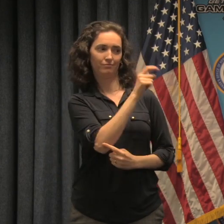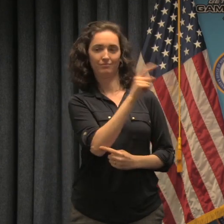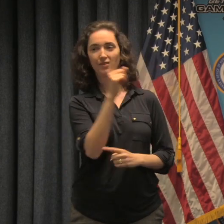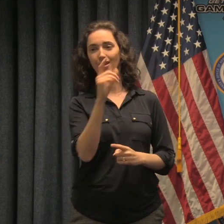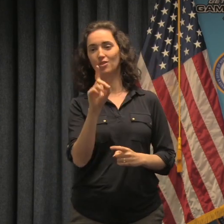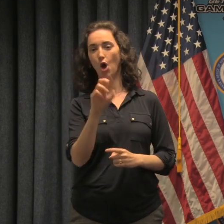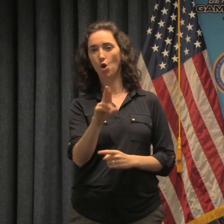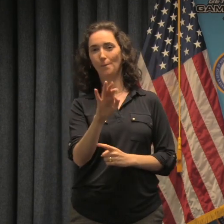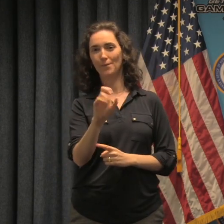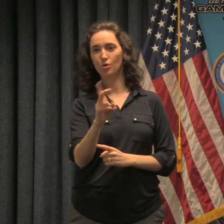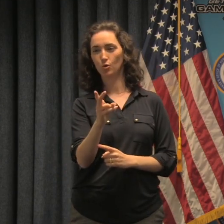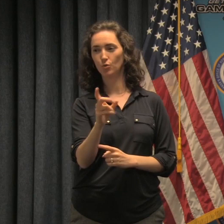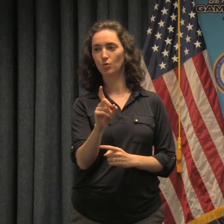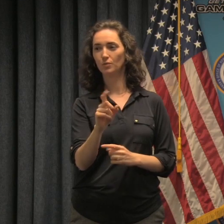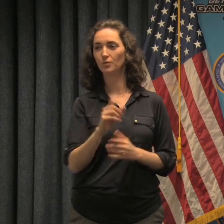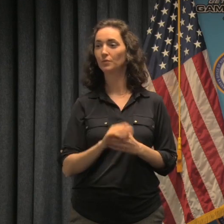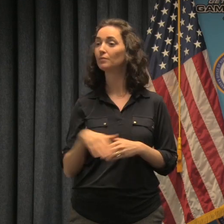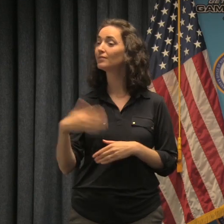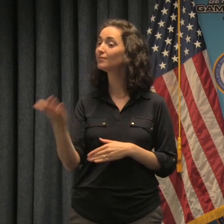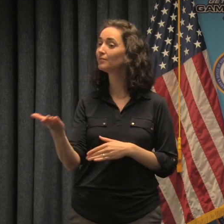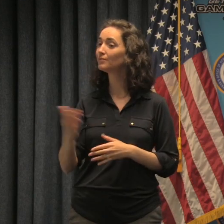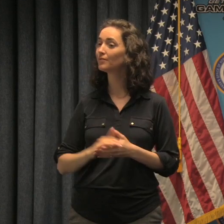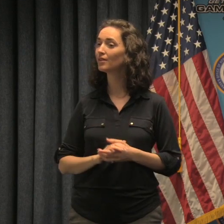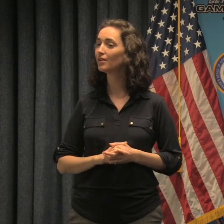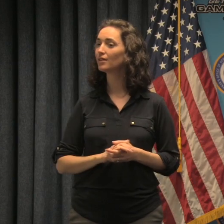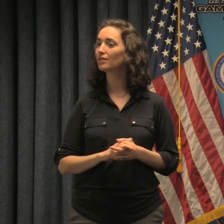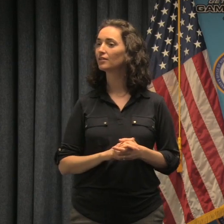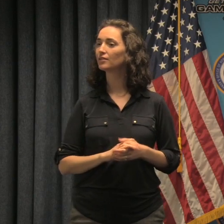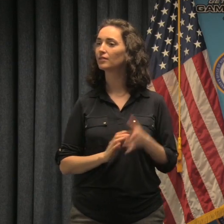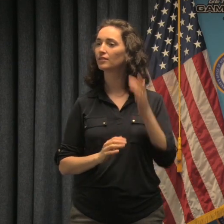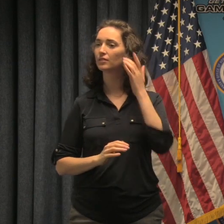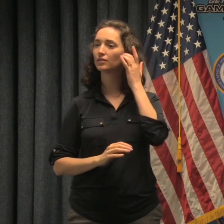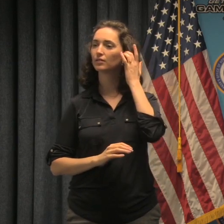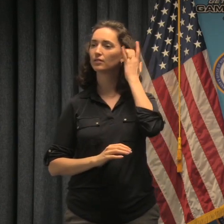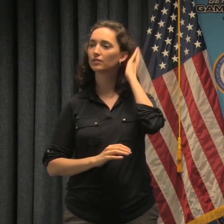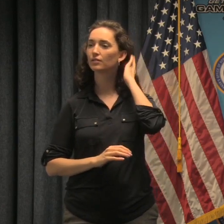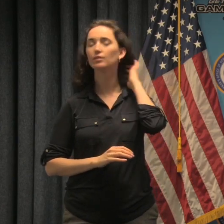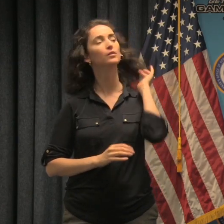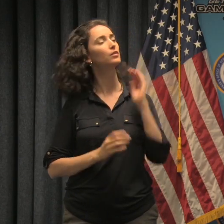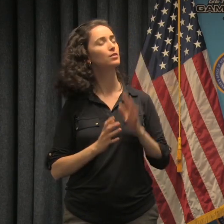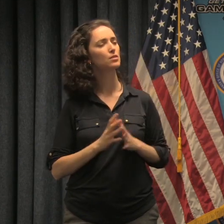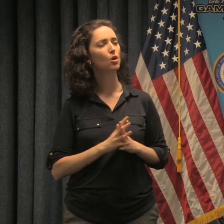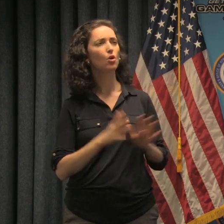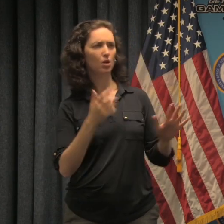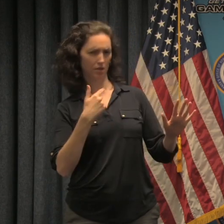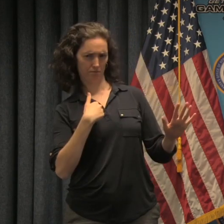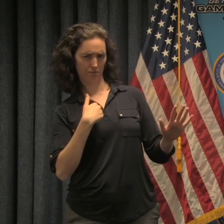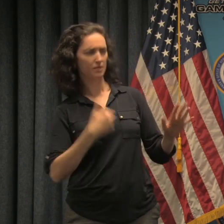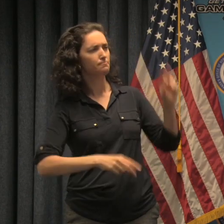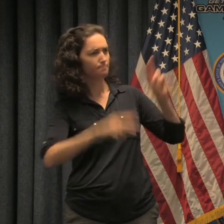the modeling. Yes, ma'am. So the way I'm reading that,